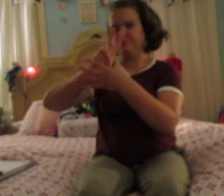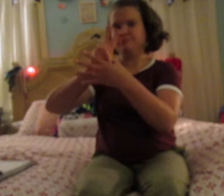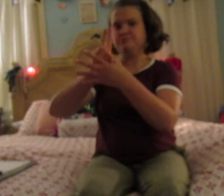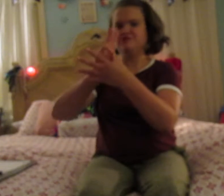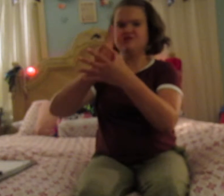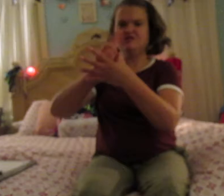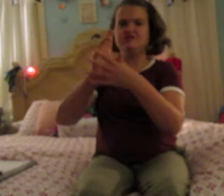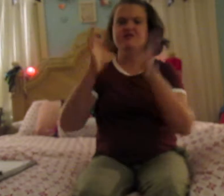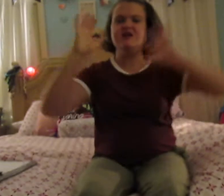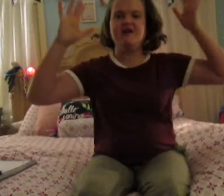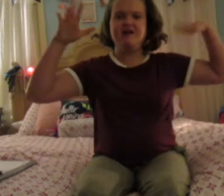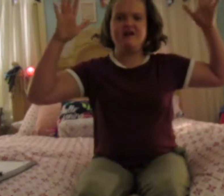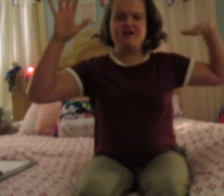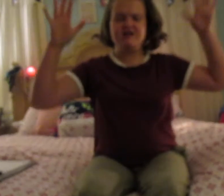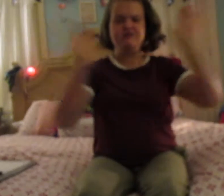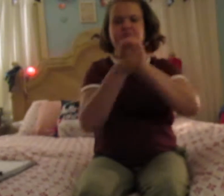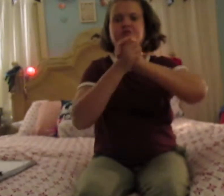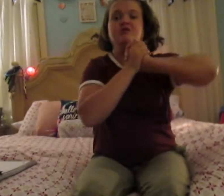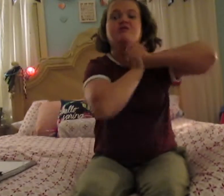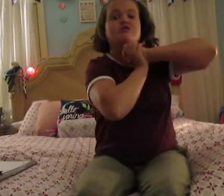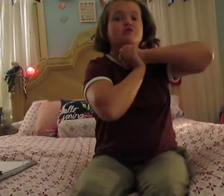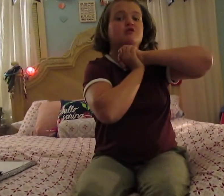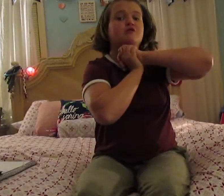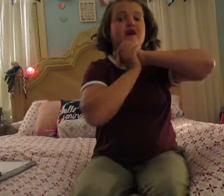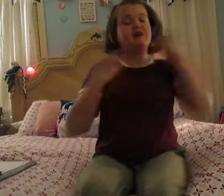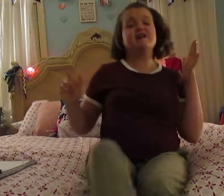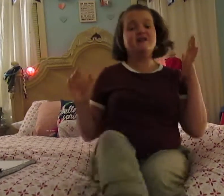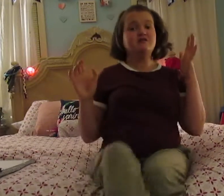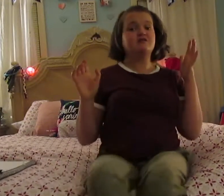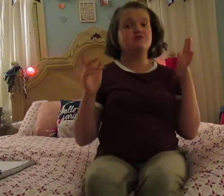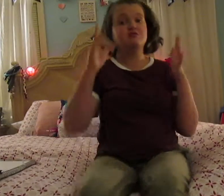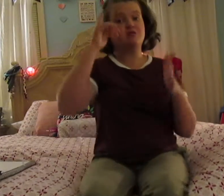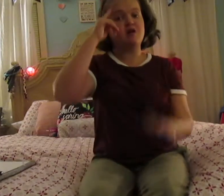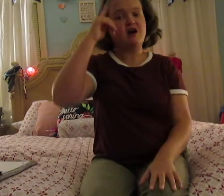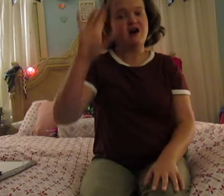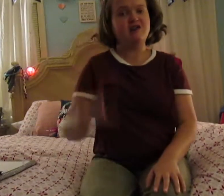Yay. So I, I